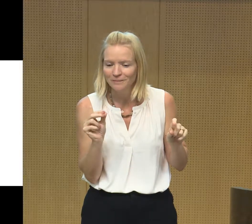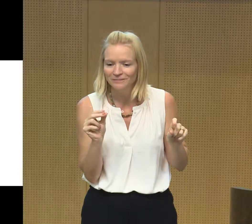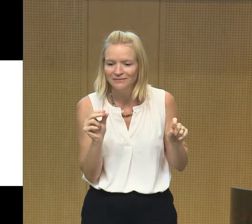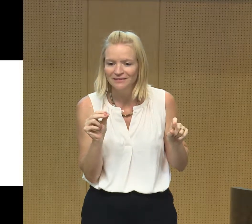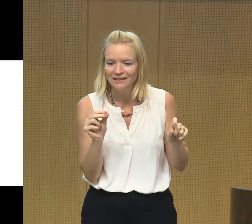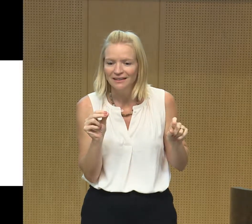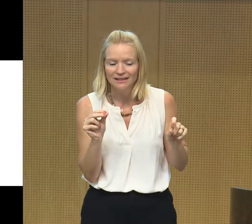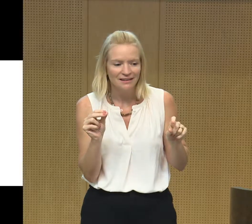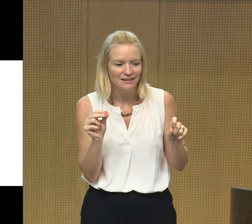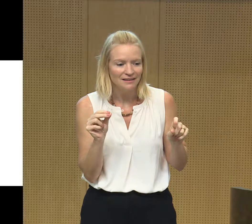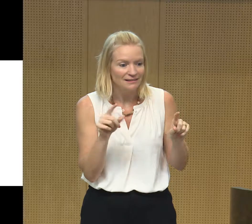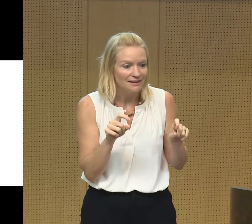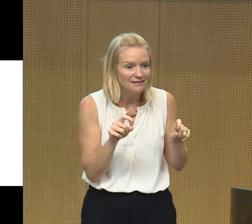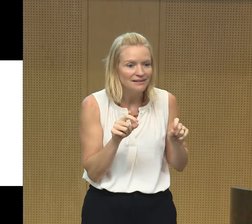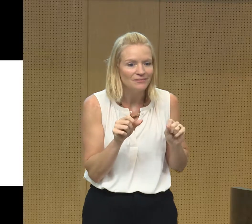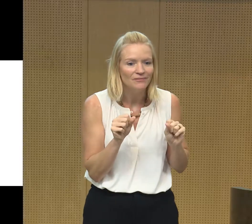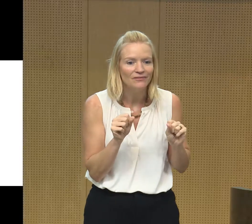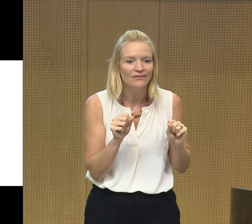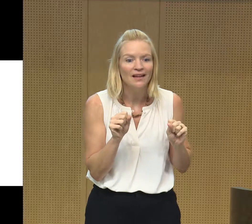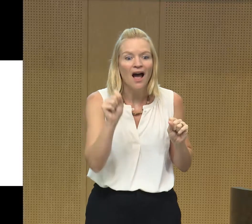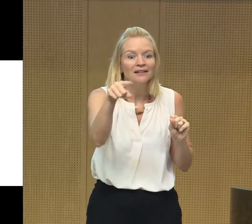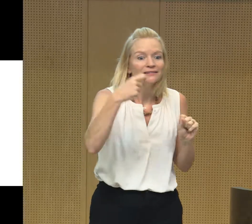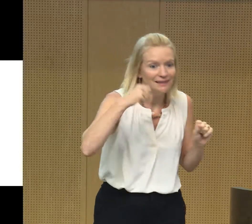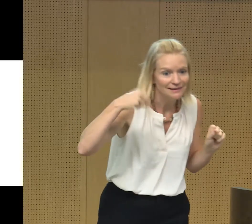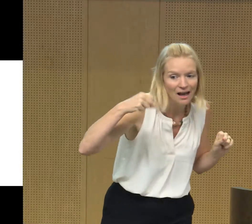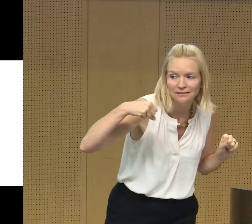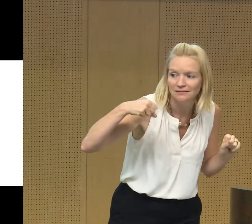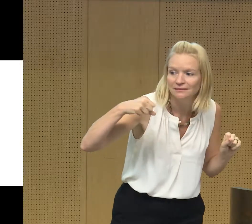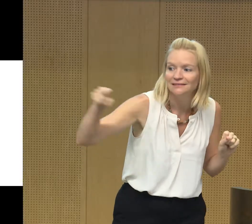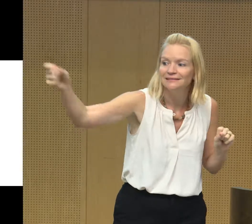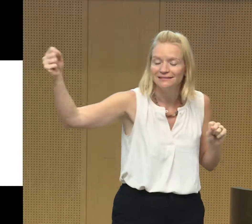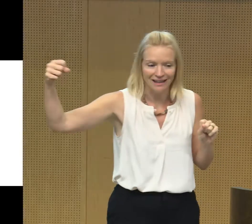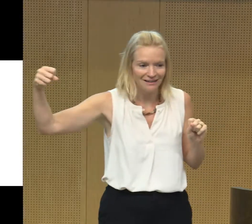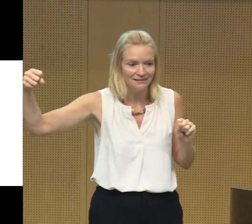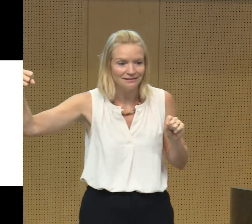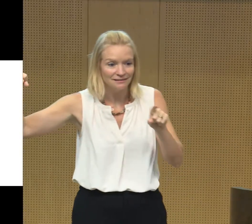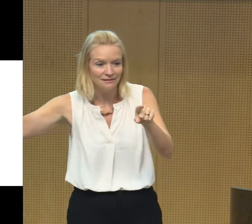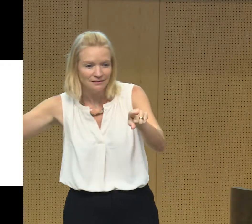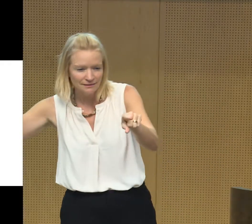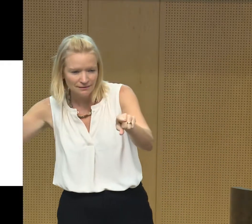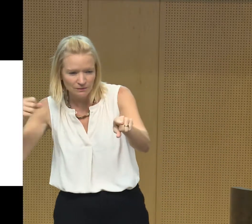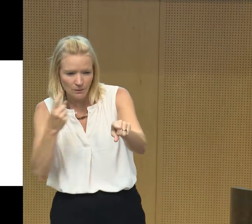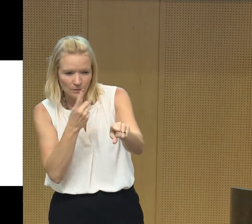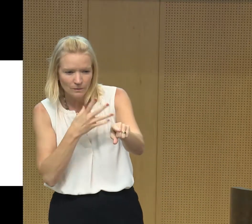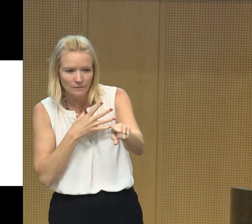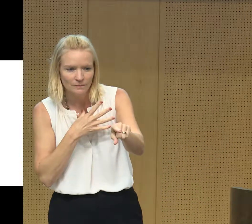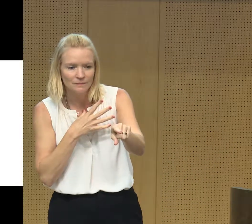better? Is that better? Yes? You can hear. Is it louder?